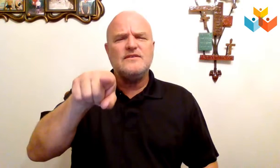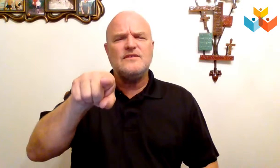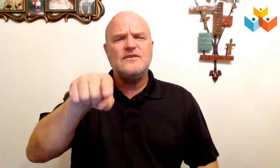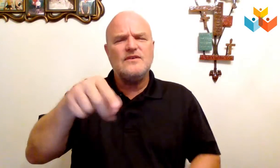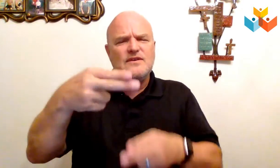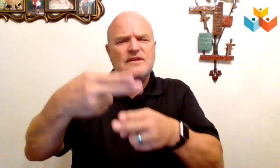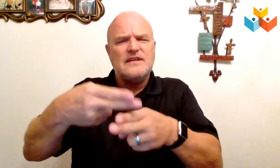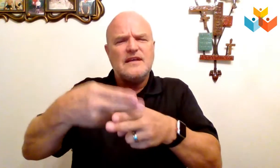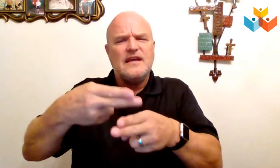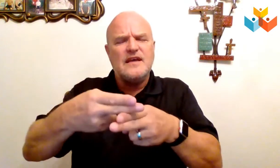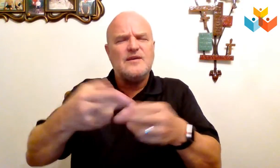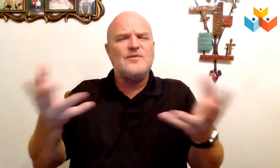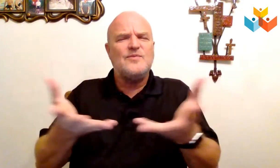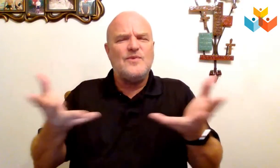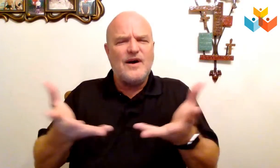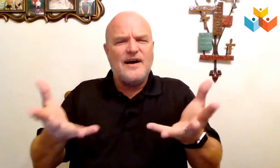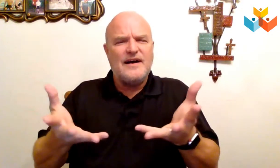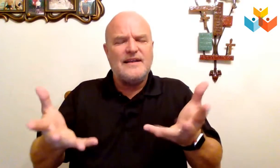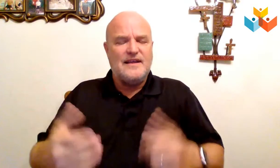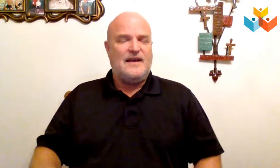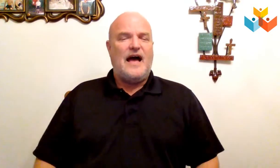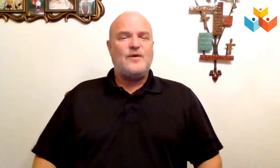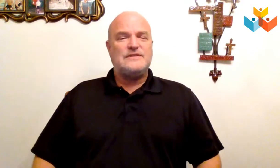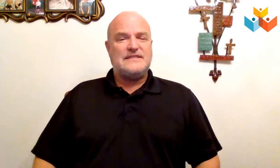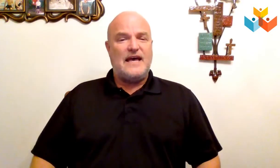What is your name?